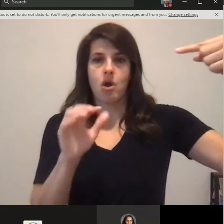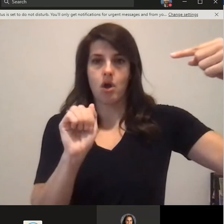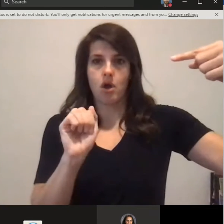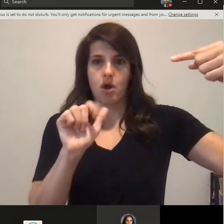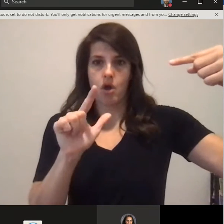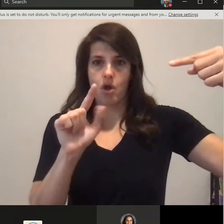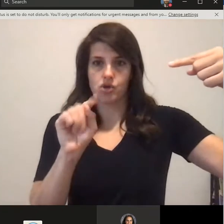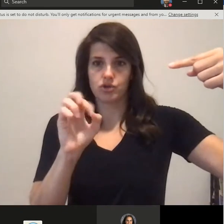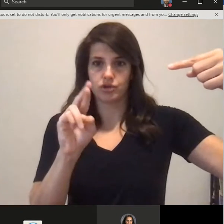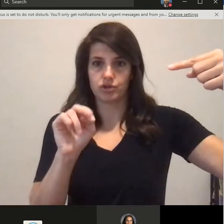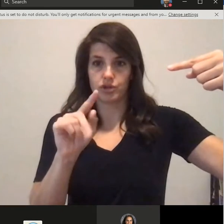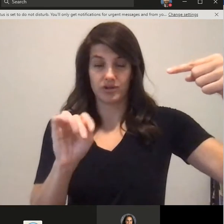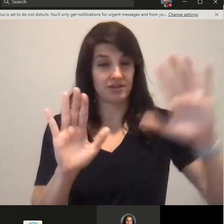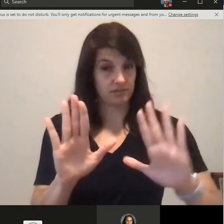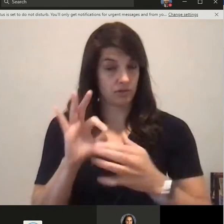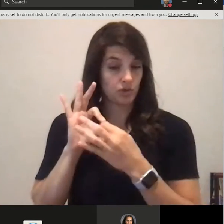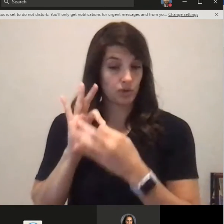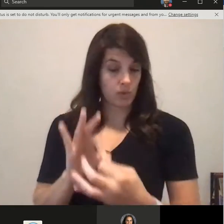on our theory,